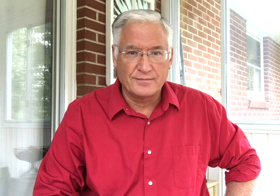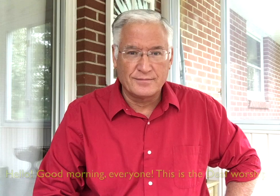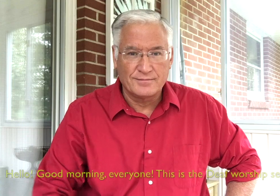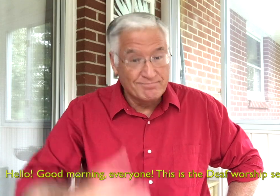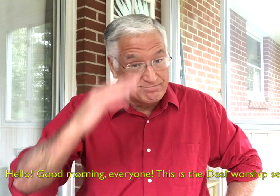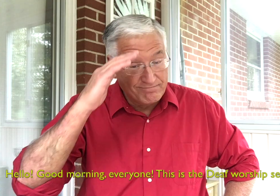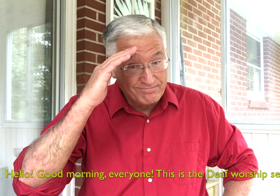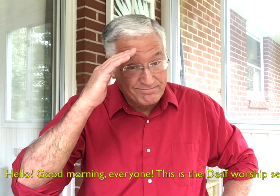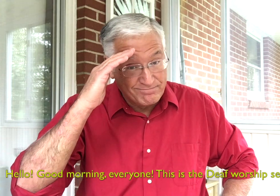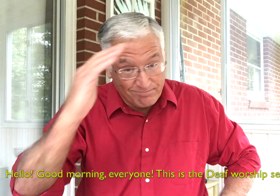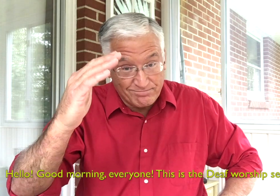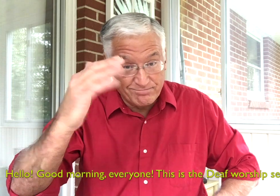Thank